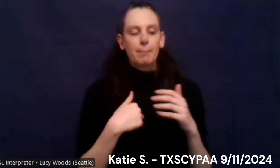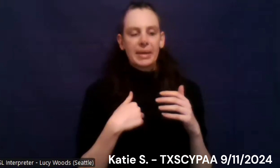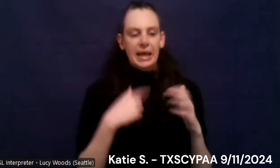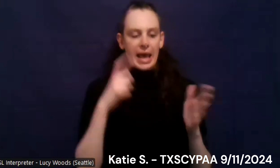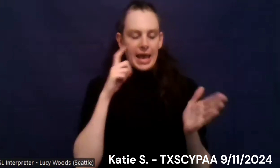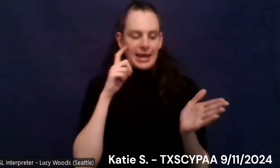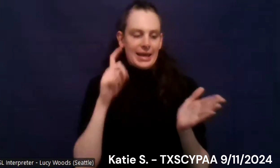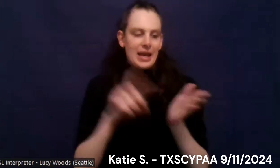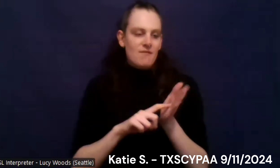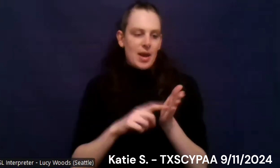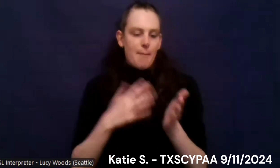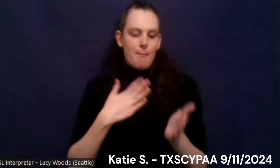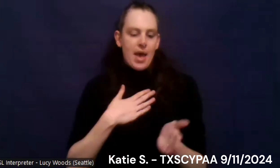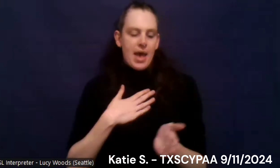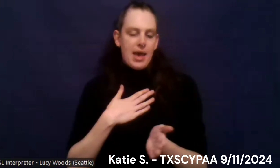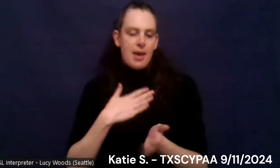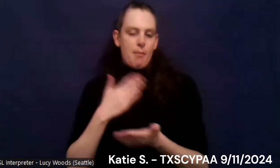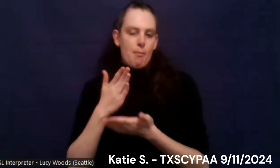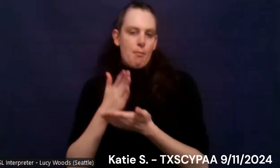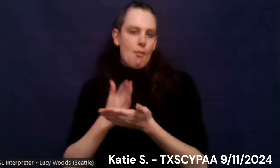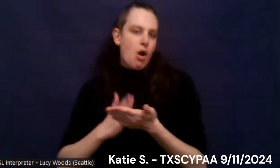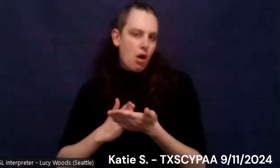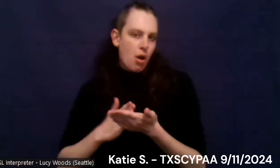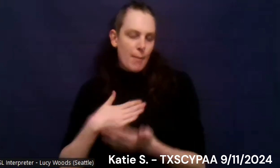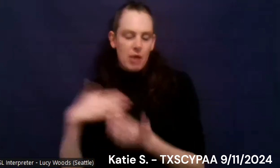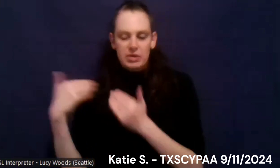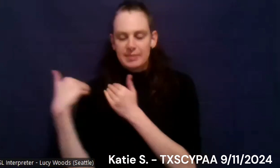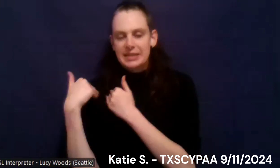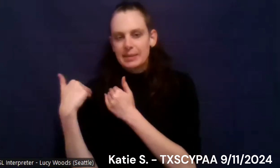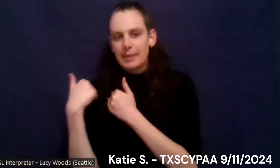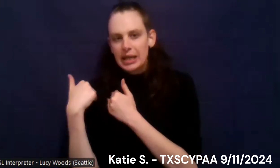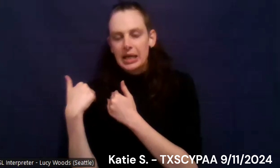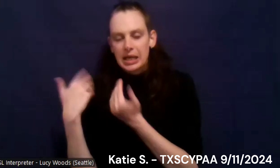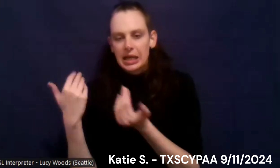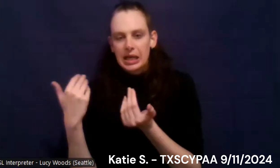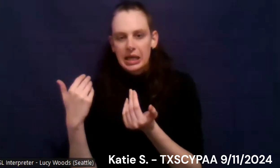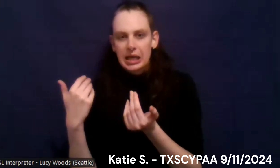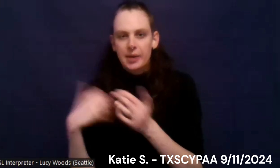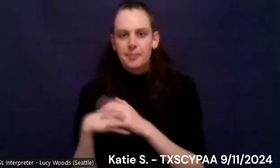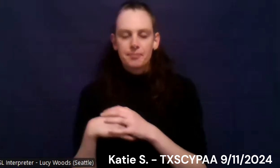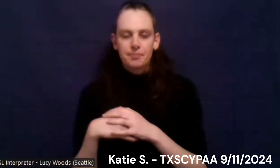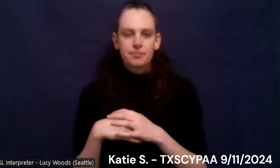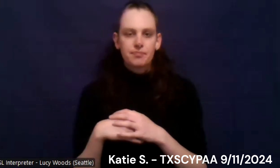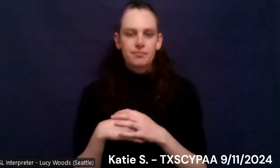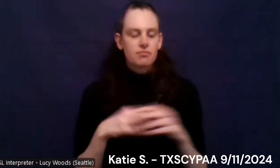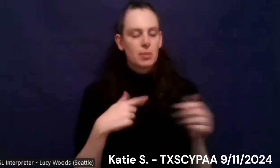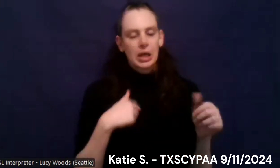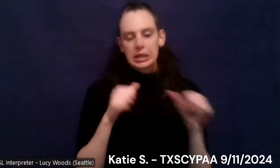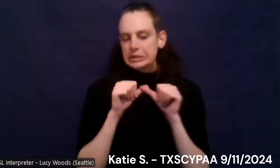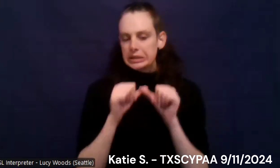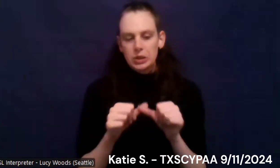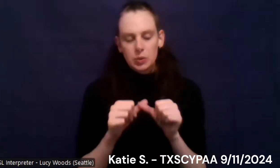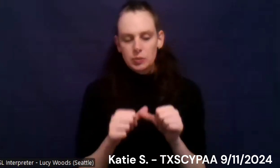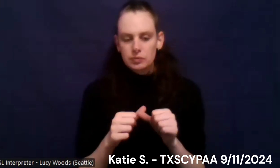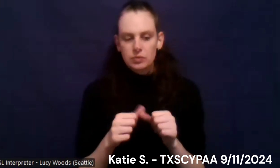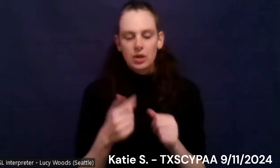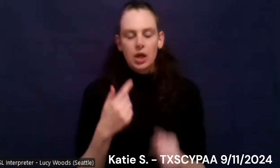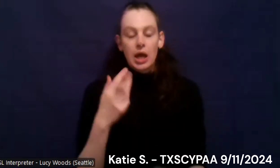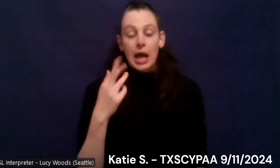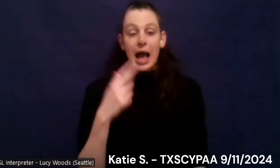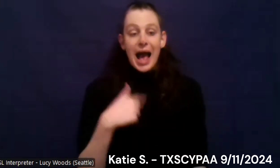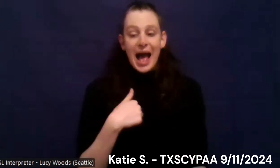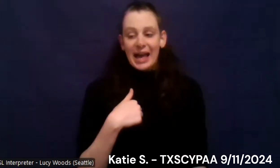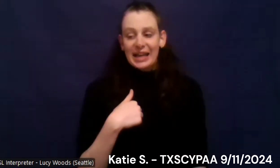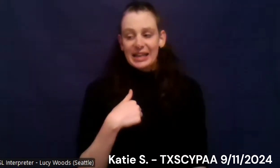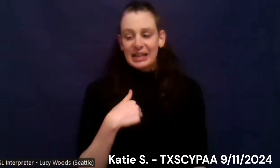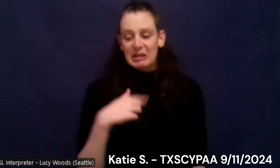own part in things. That is the number one thing I've gotten from step four and continue to get is like I play a part in